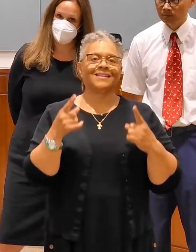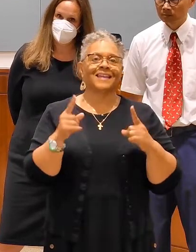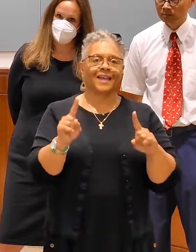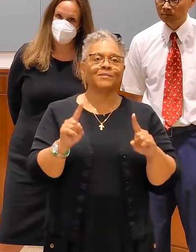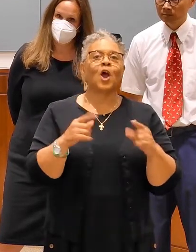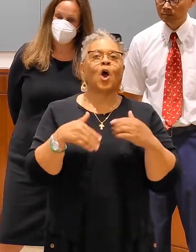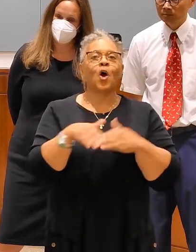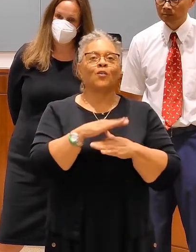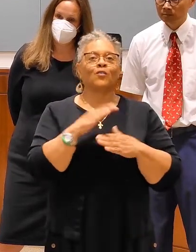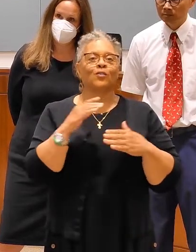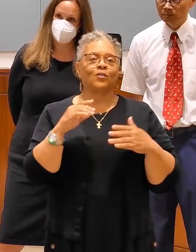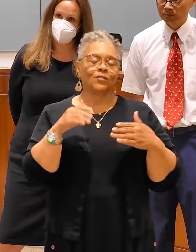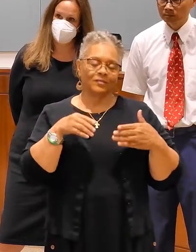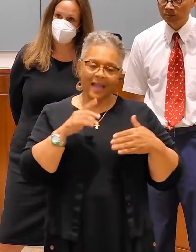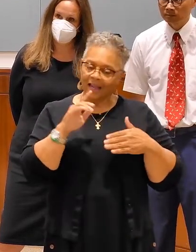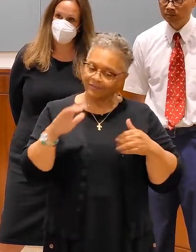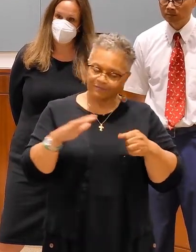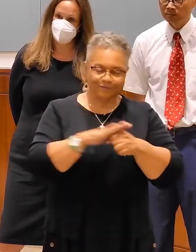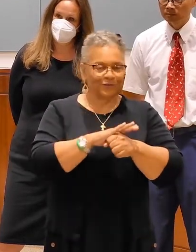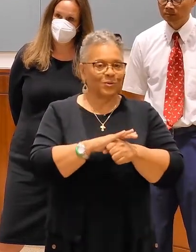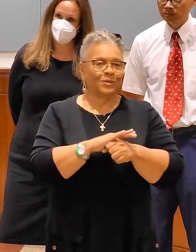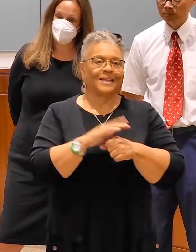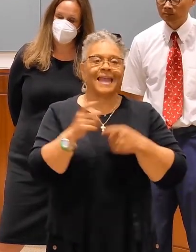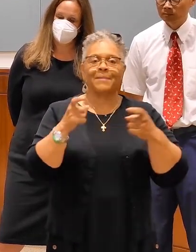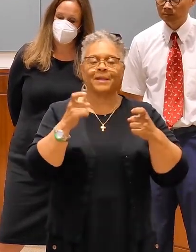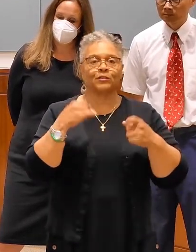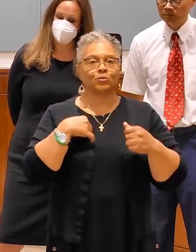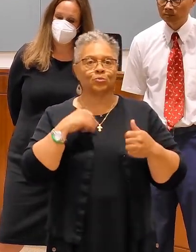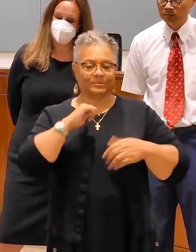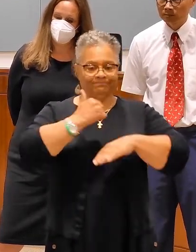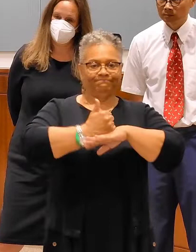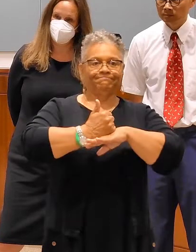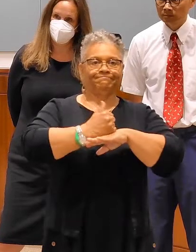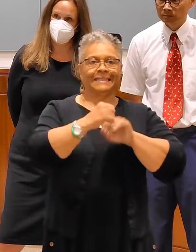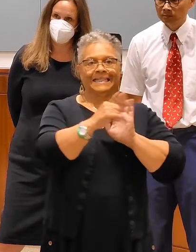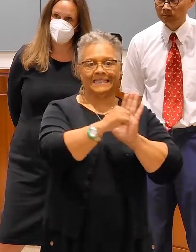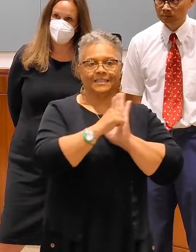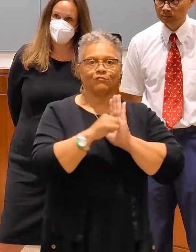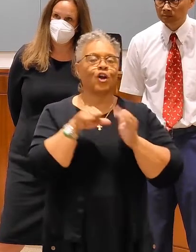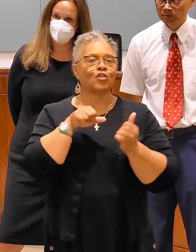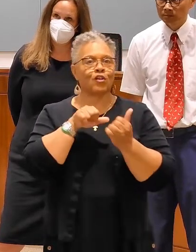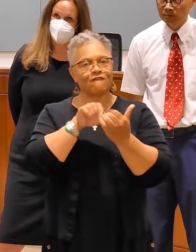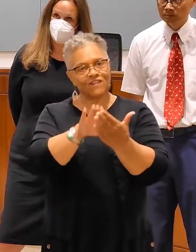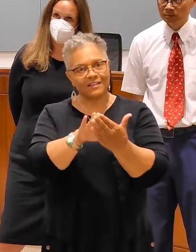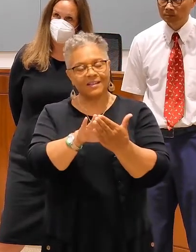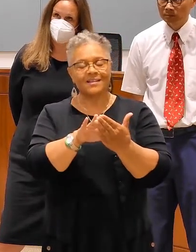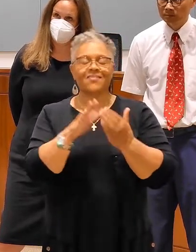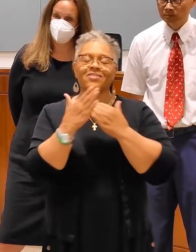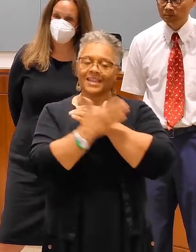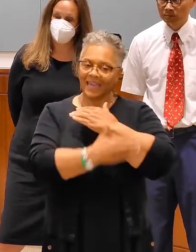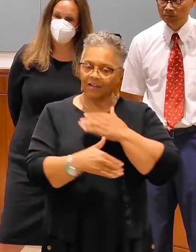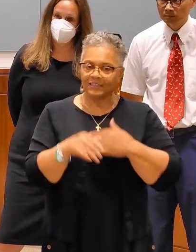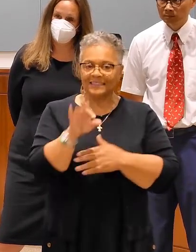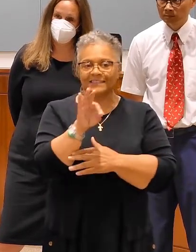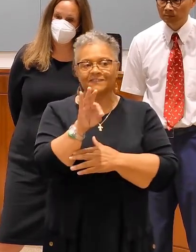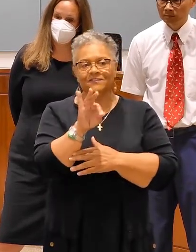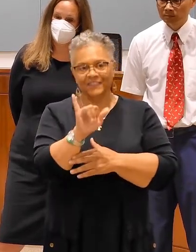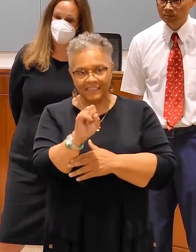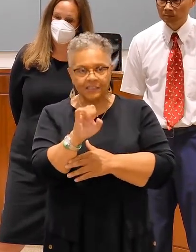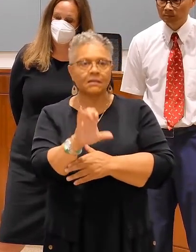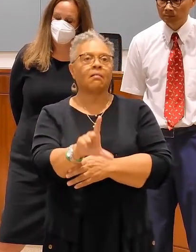entire administration, we place an emphasis on confronting the county's fiscal challenges head